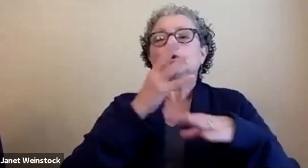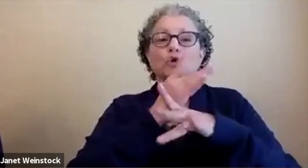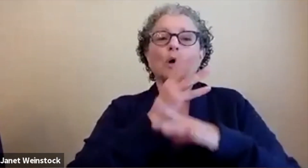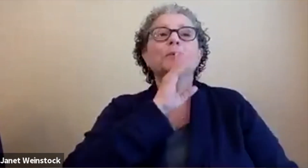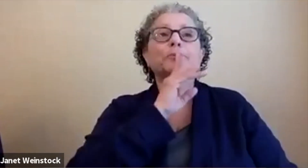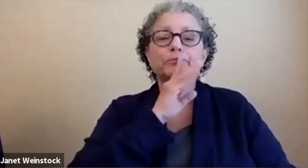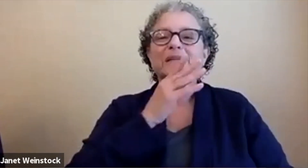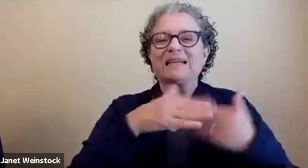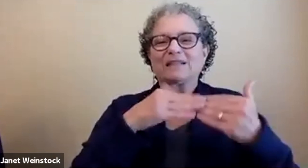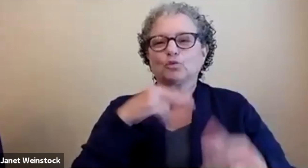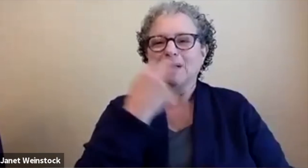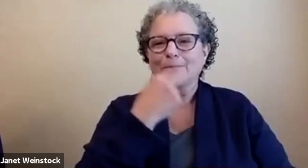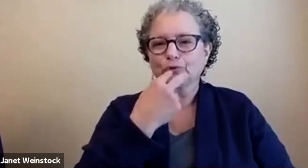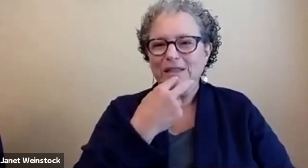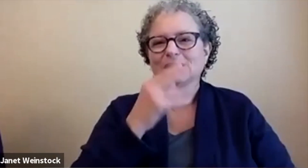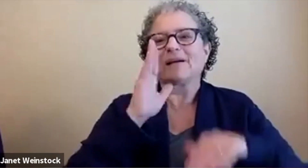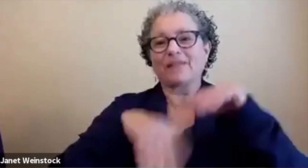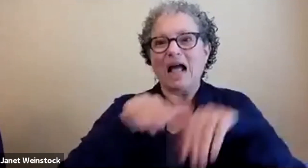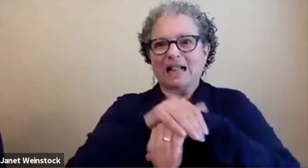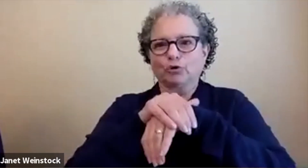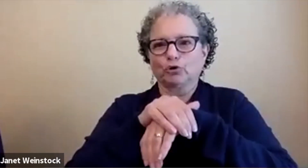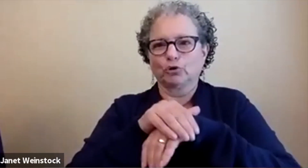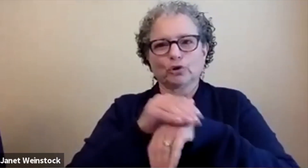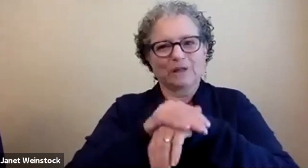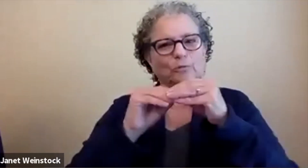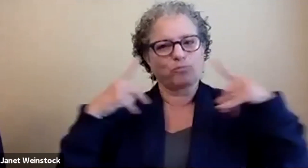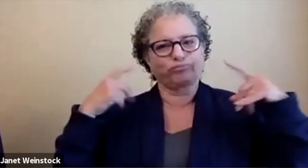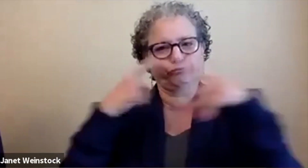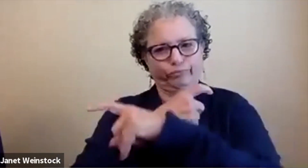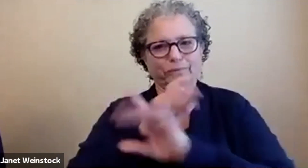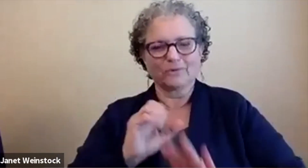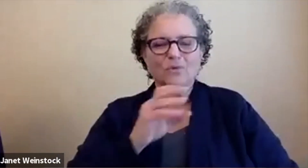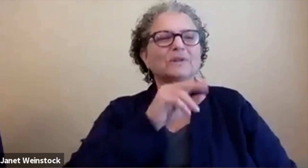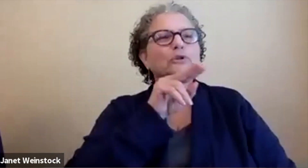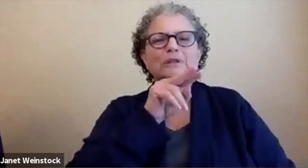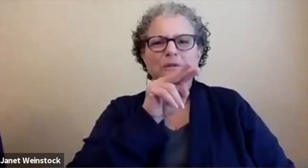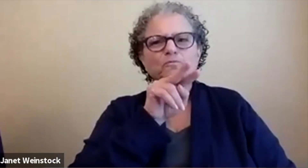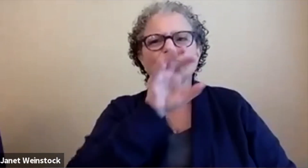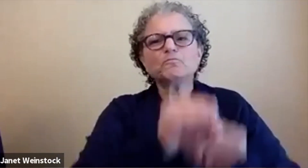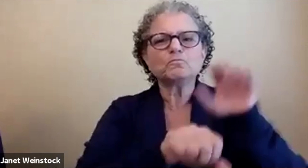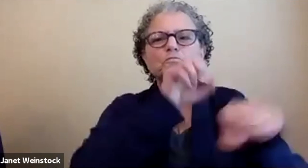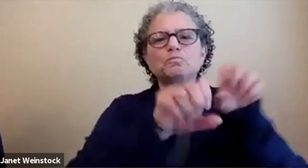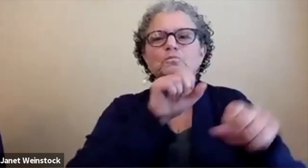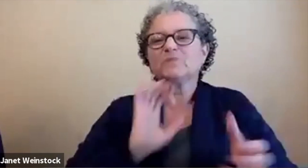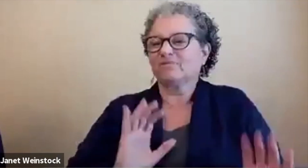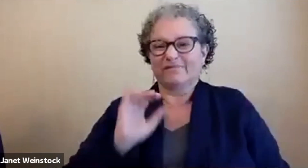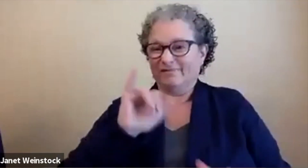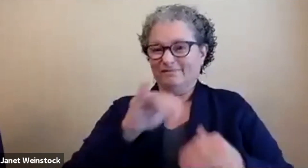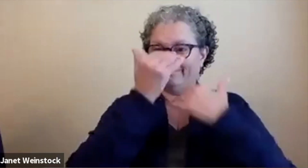German. It was easier for her to read lips than it was English. I mean, English was much more complicated. But she did the best she could.